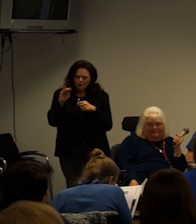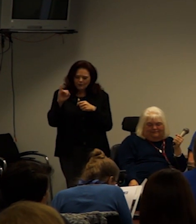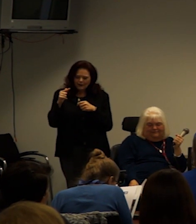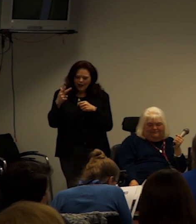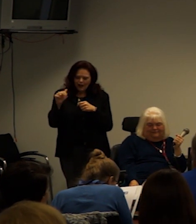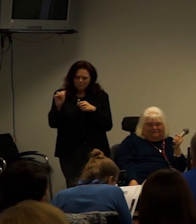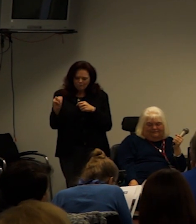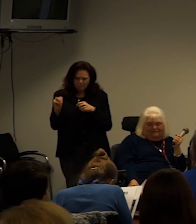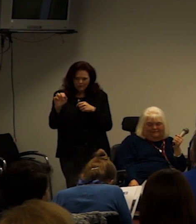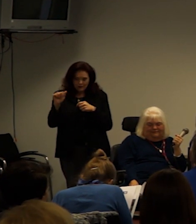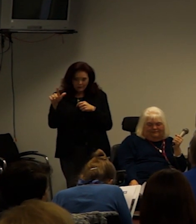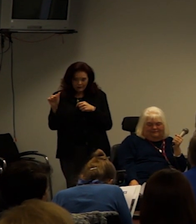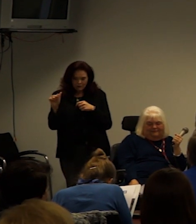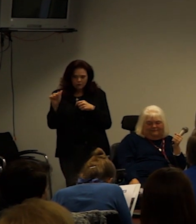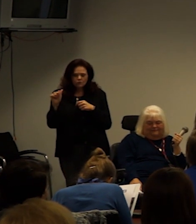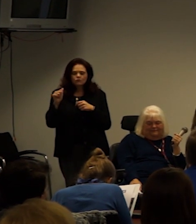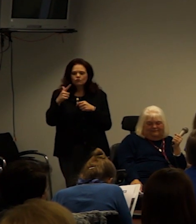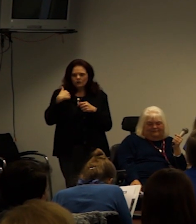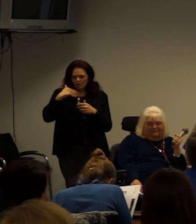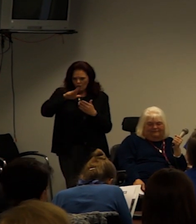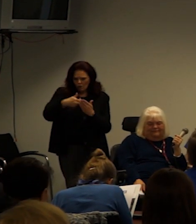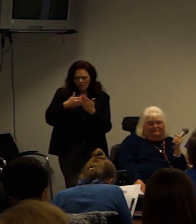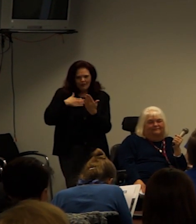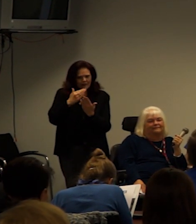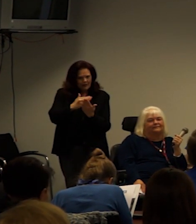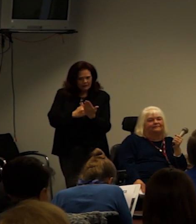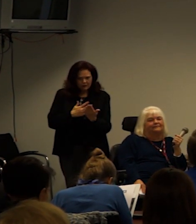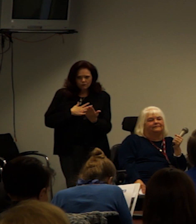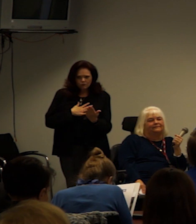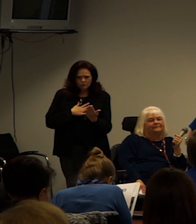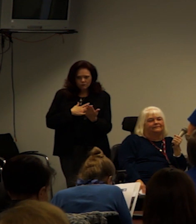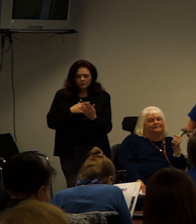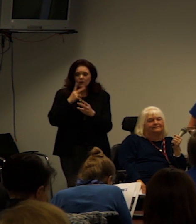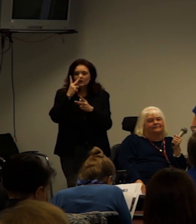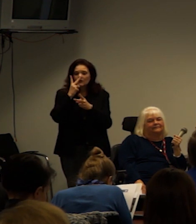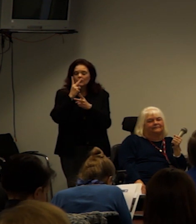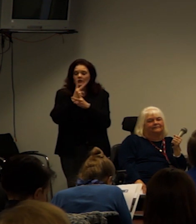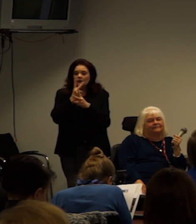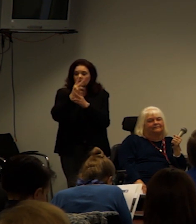too. Okay? Keep a list of organizations that can help you.